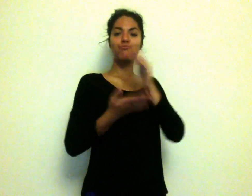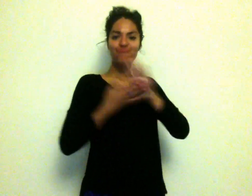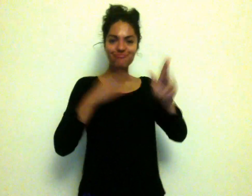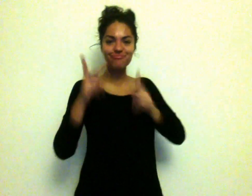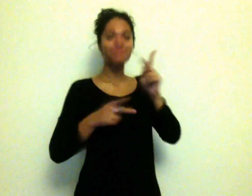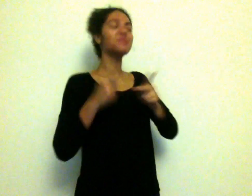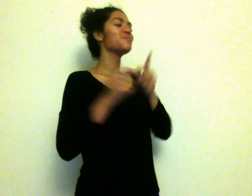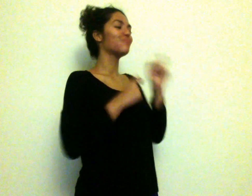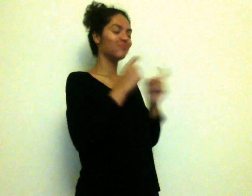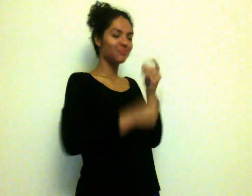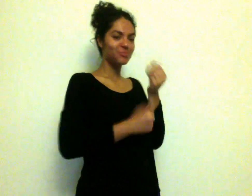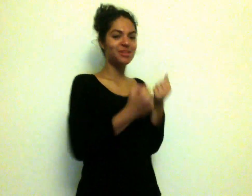www.rzim.org.